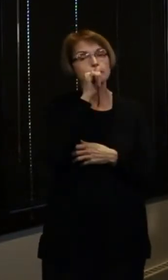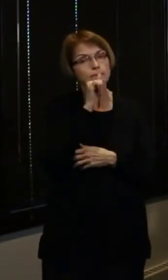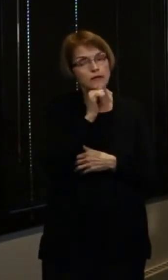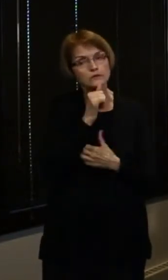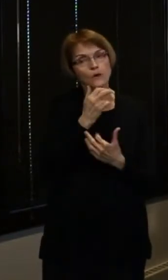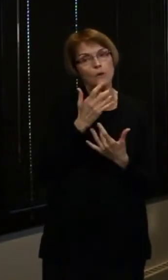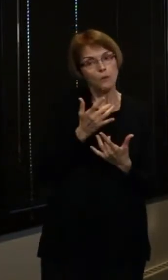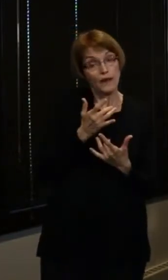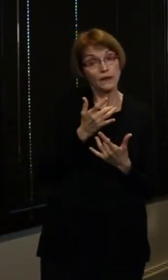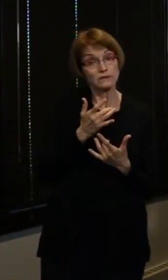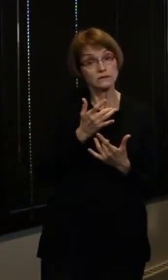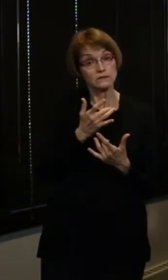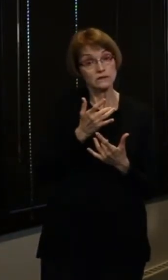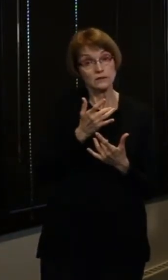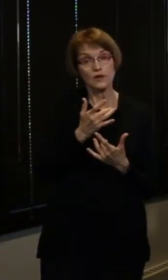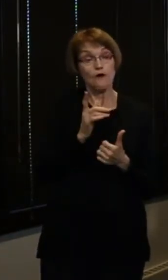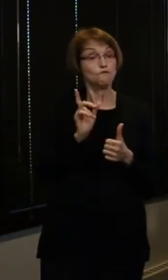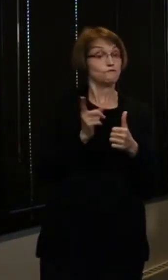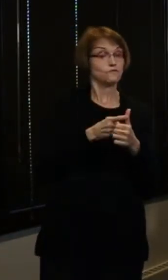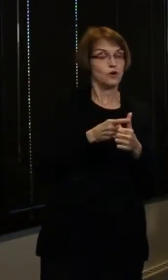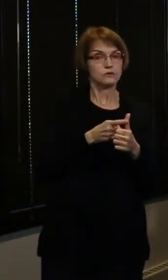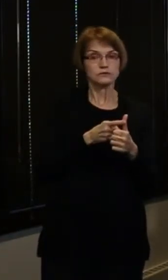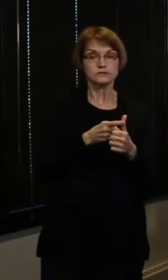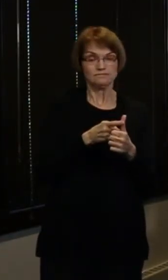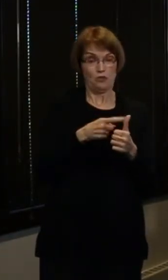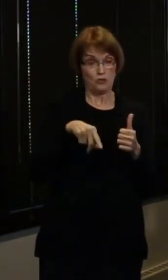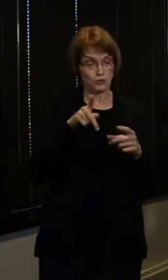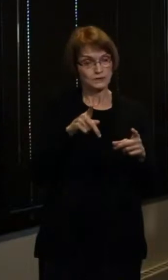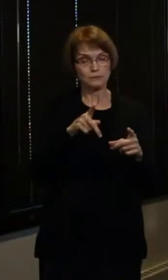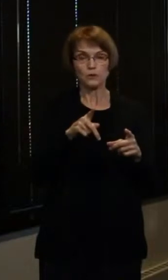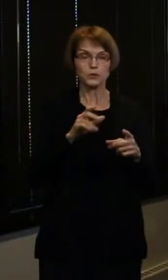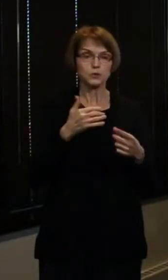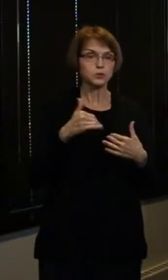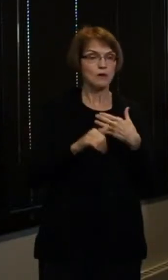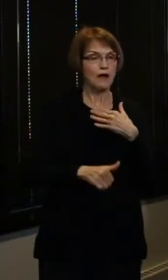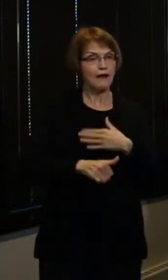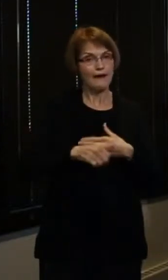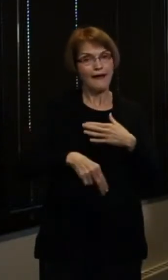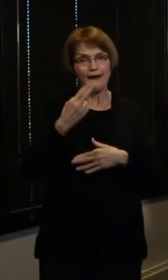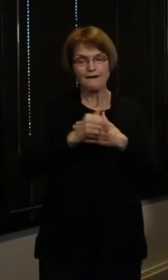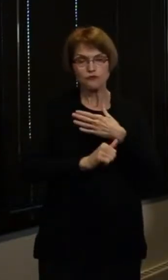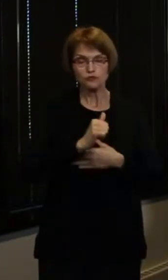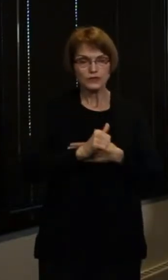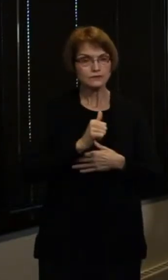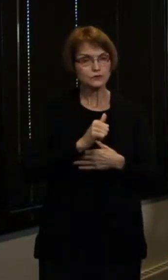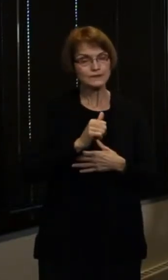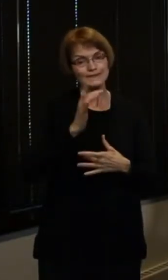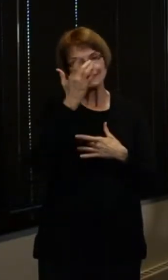those people that are really at risk for severe illness and death to getting protected.